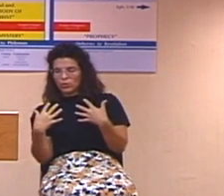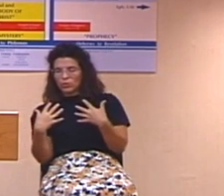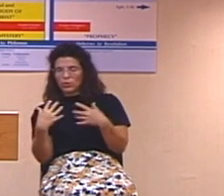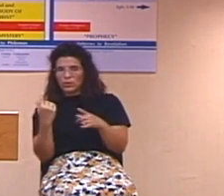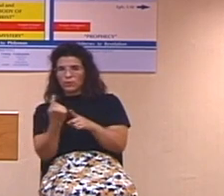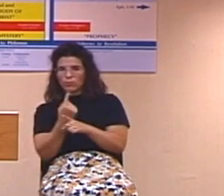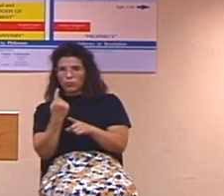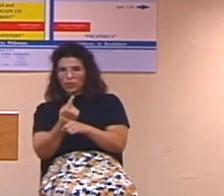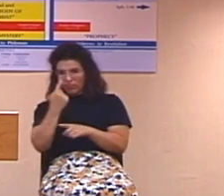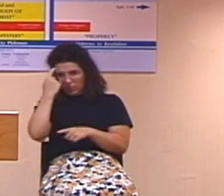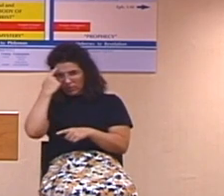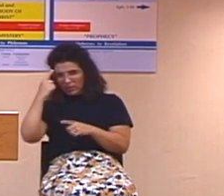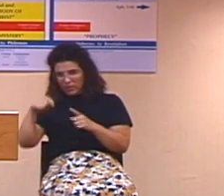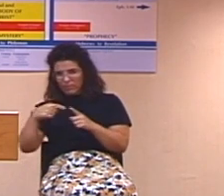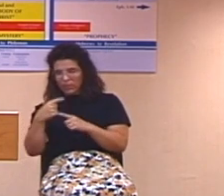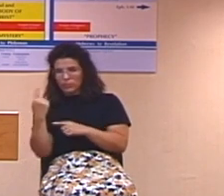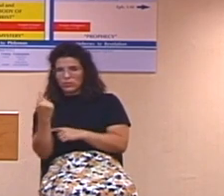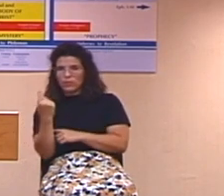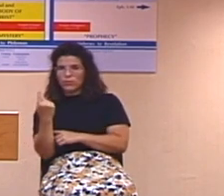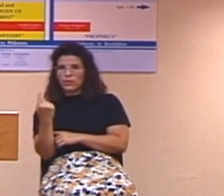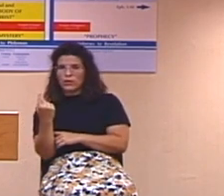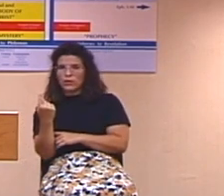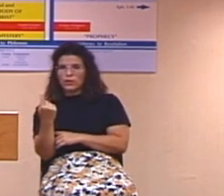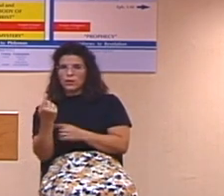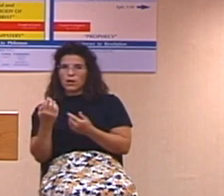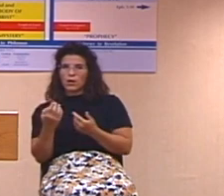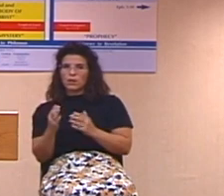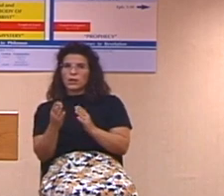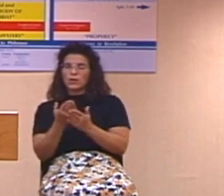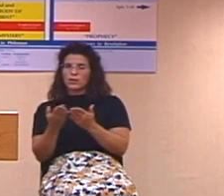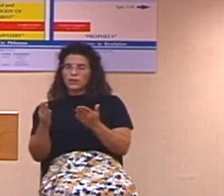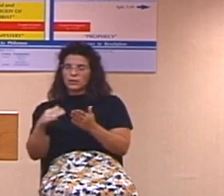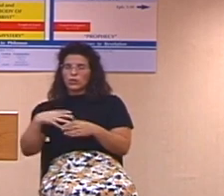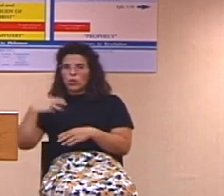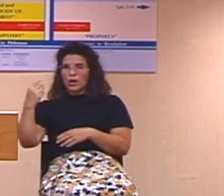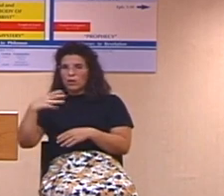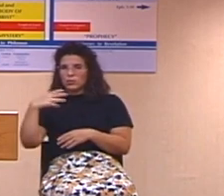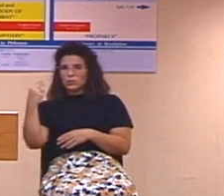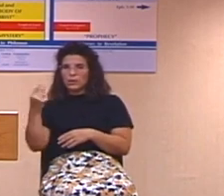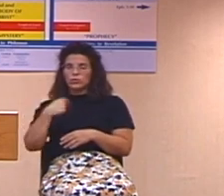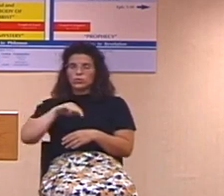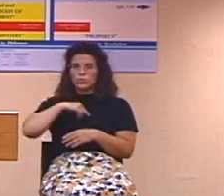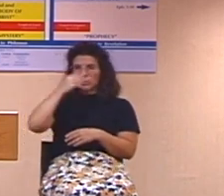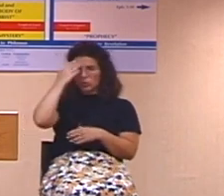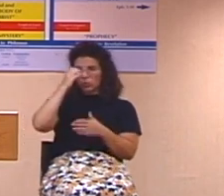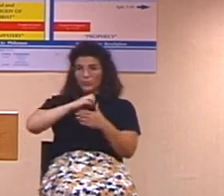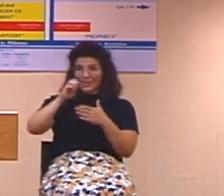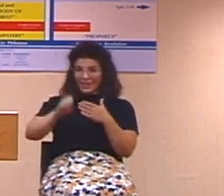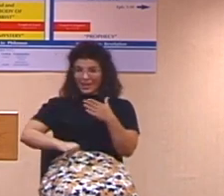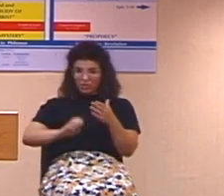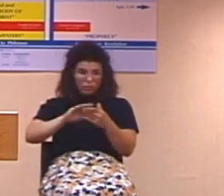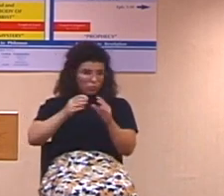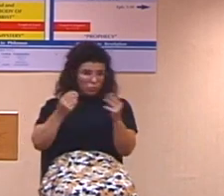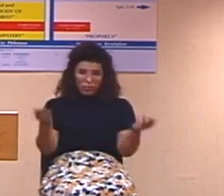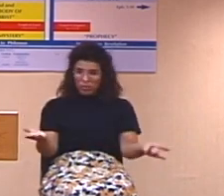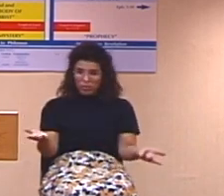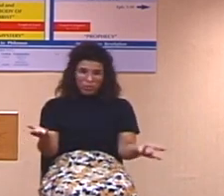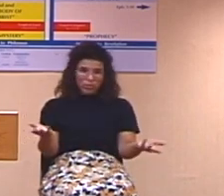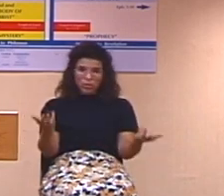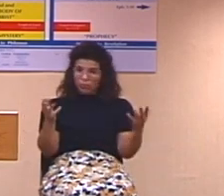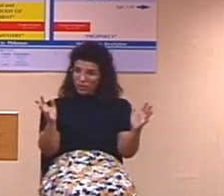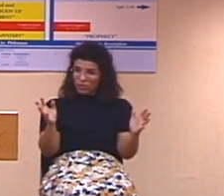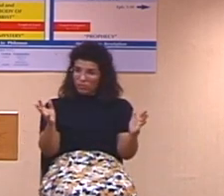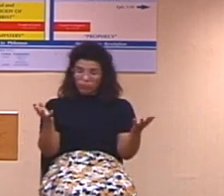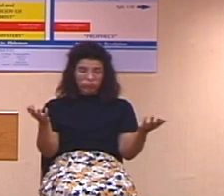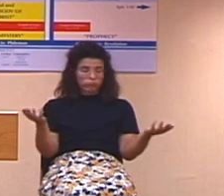improper thinking about something, allowing stuff that's outside there. Do we know the end of the story?